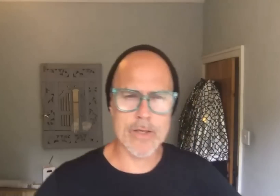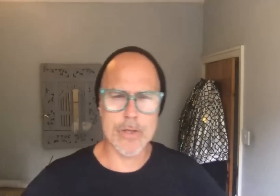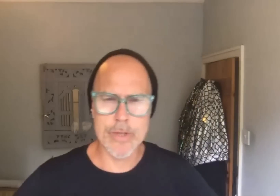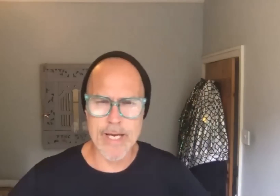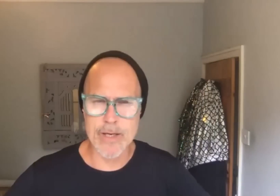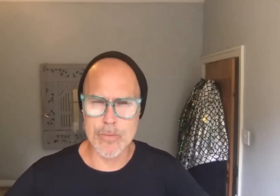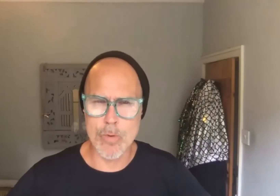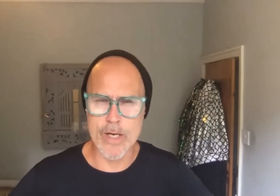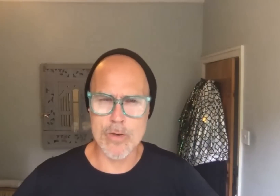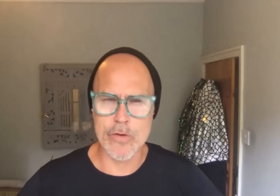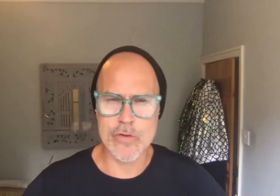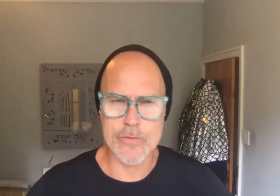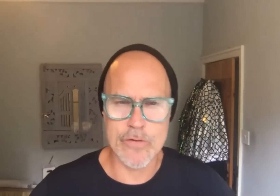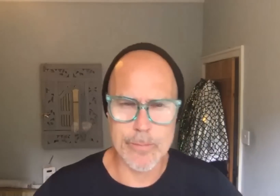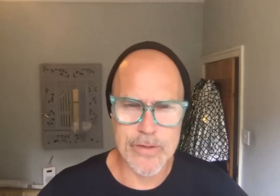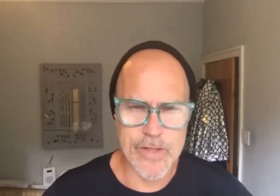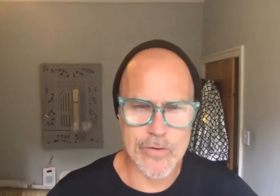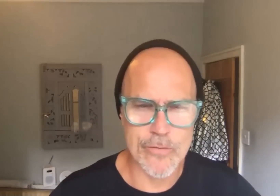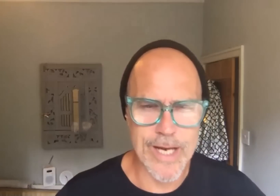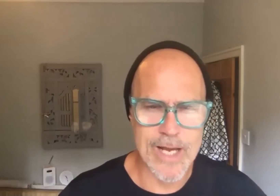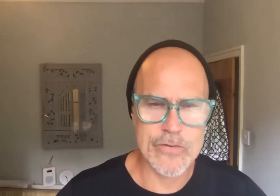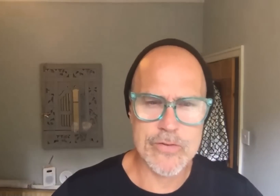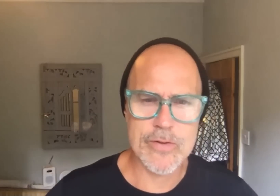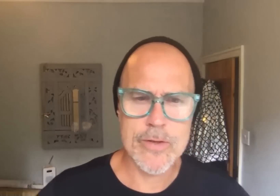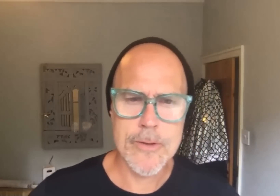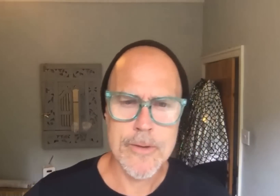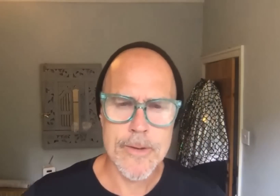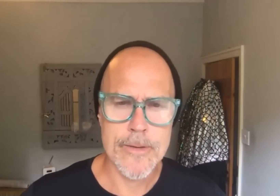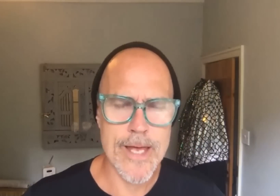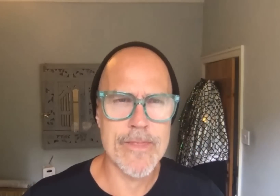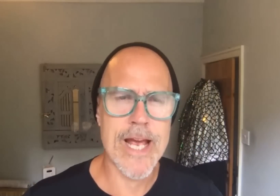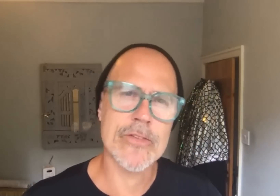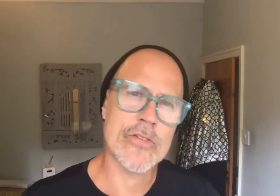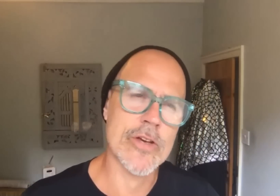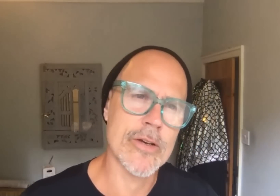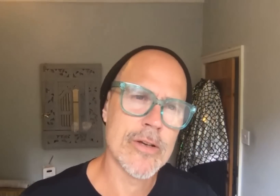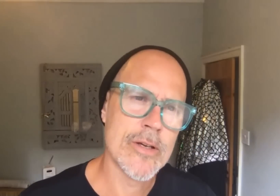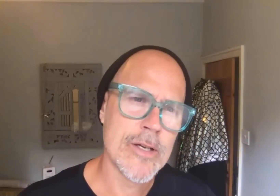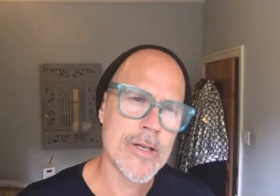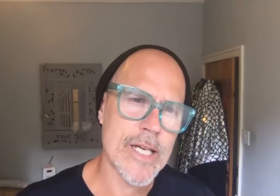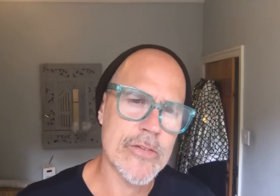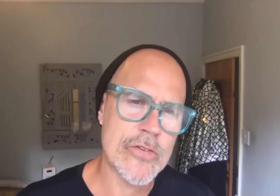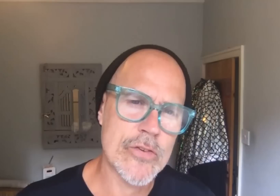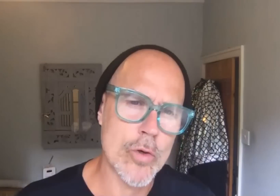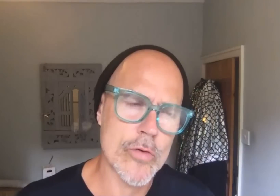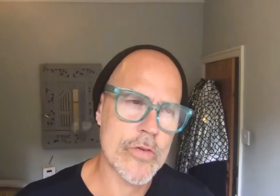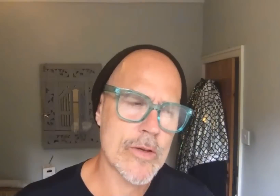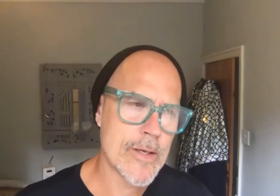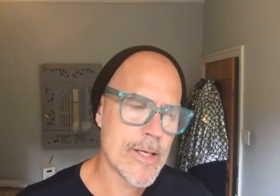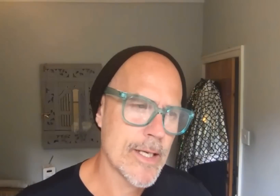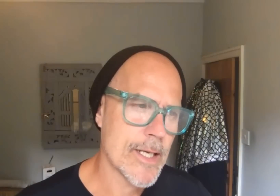In the UK, when a question of disability is often asked, then the answer is